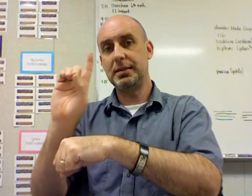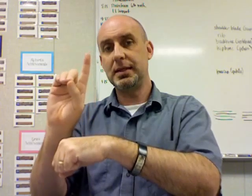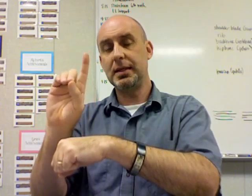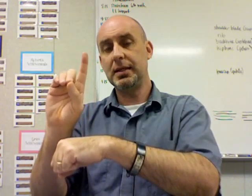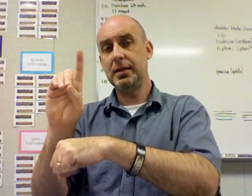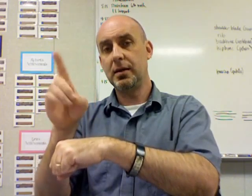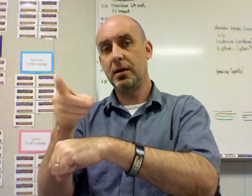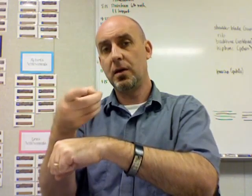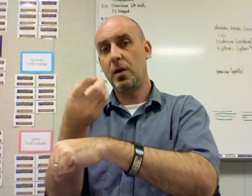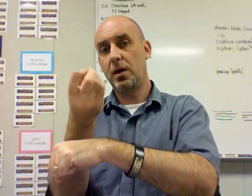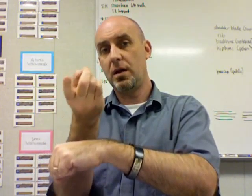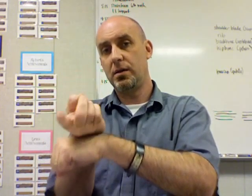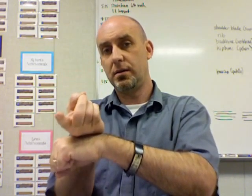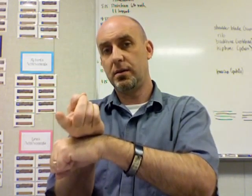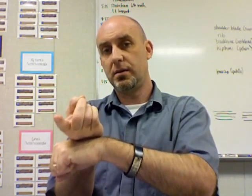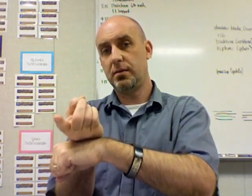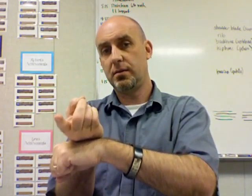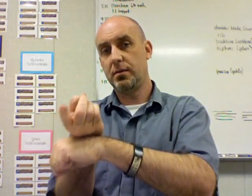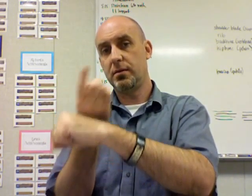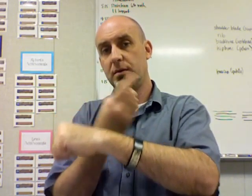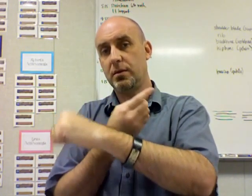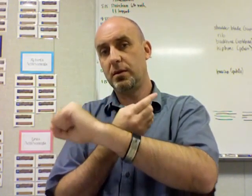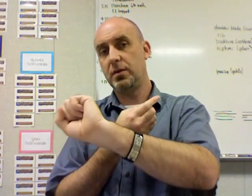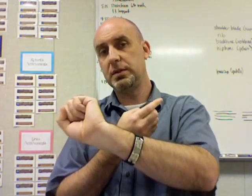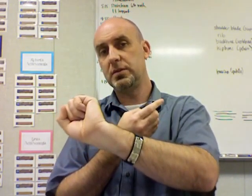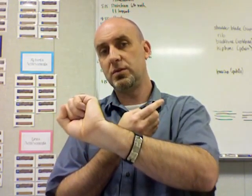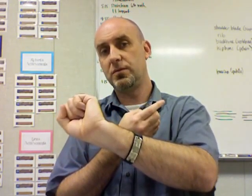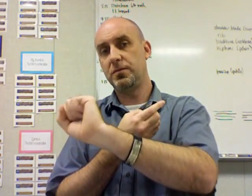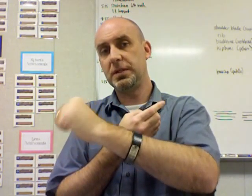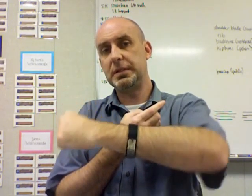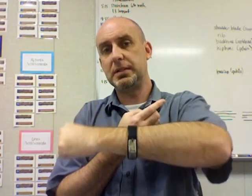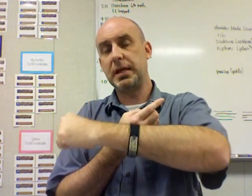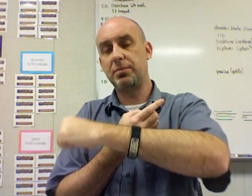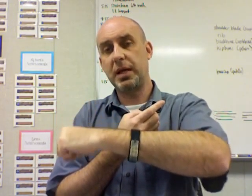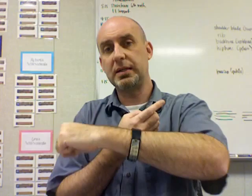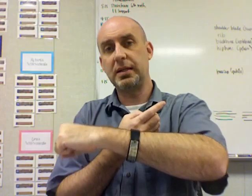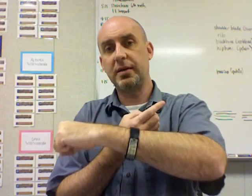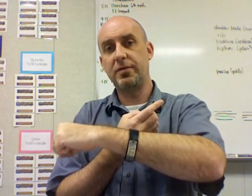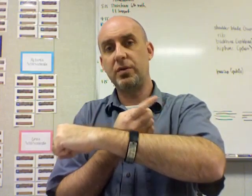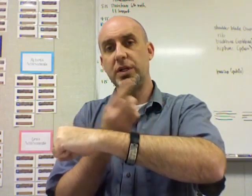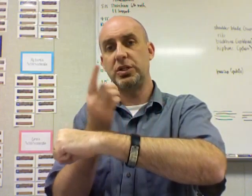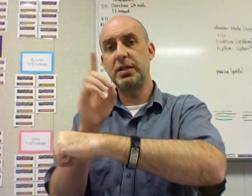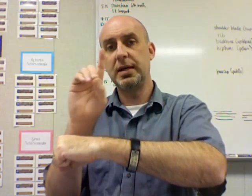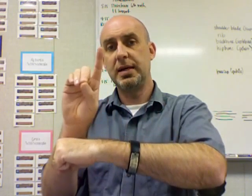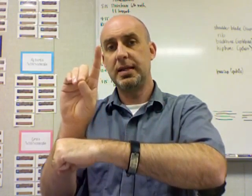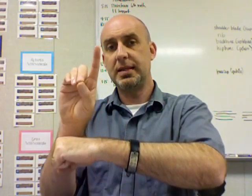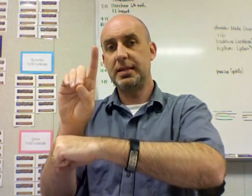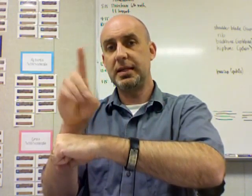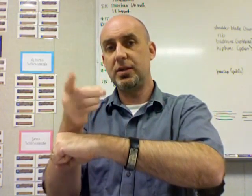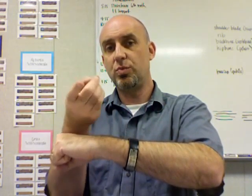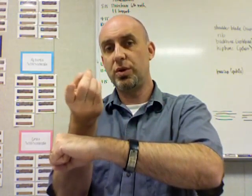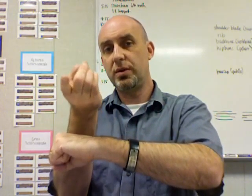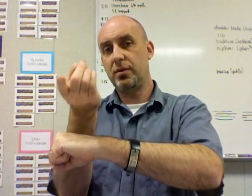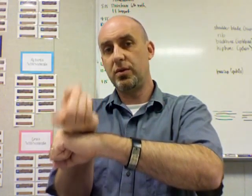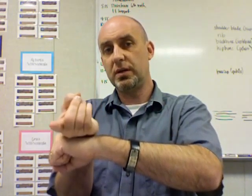D on, this is your fist. It's acting like a foundation. The D, you put your knuckles